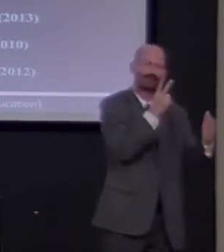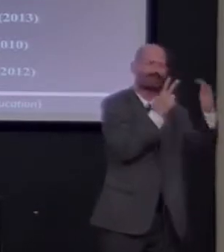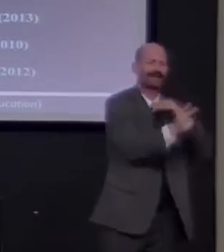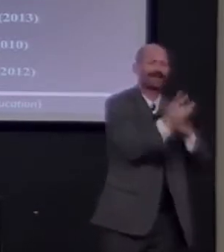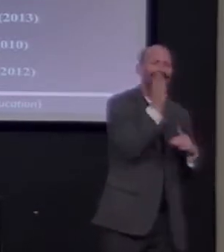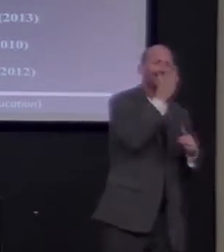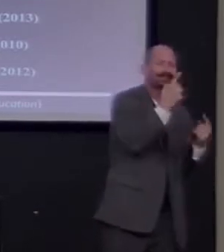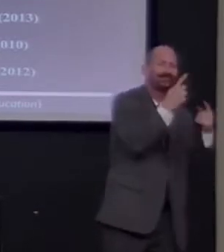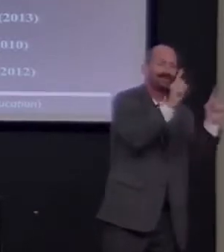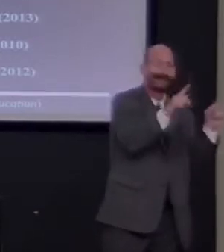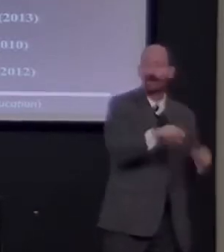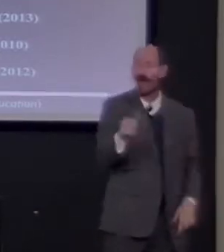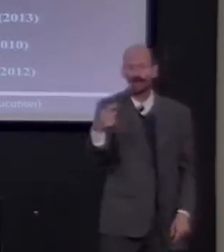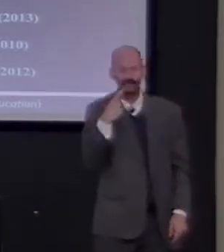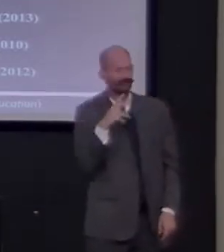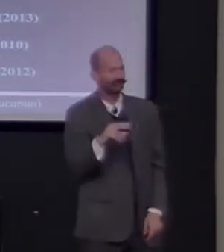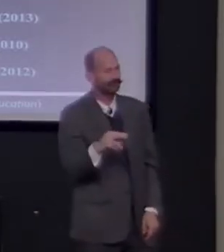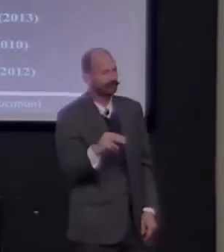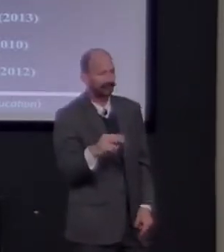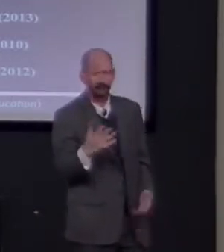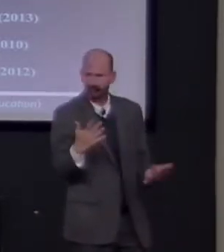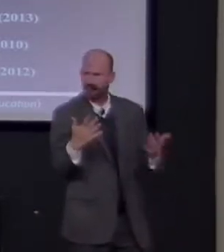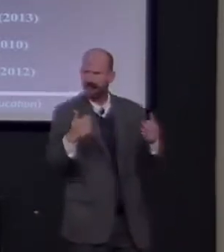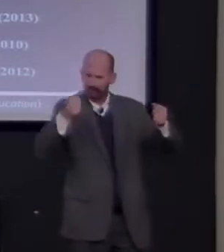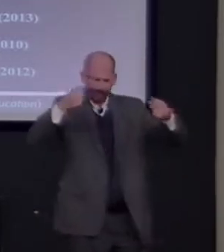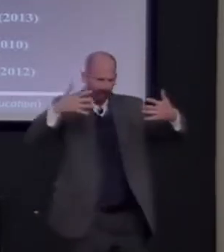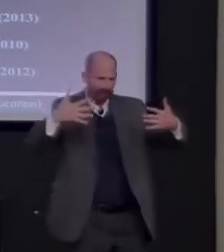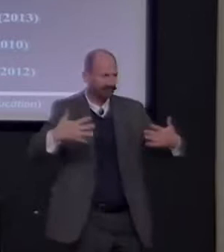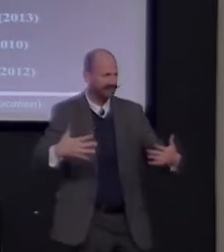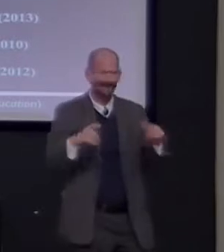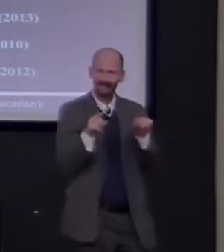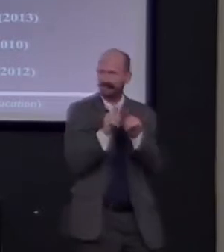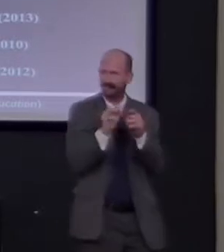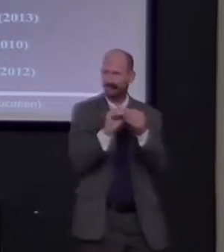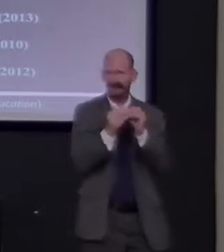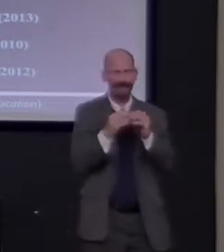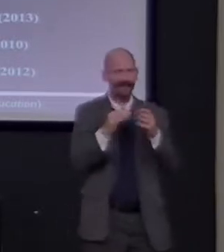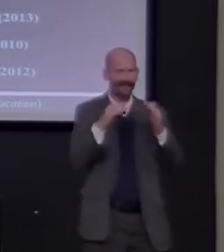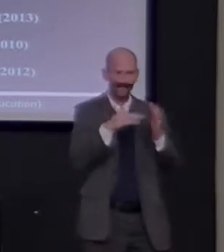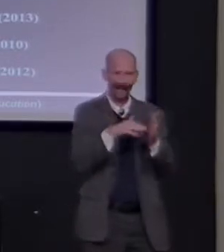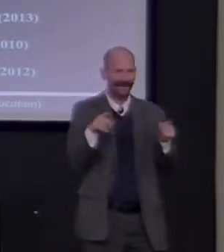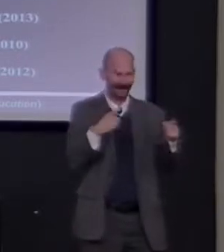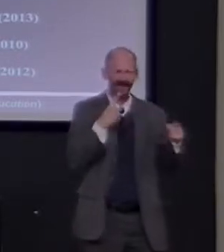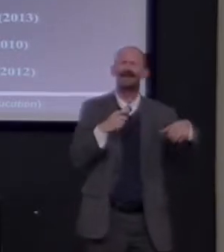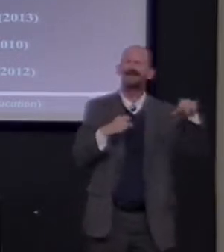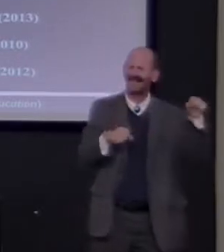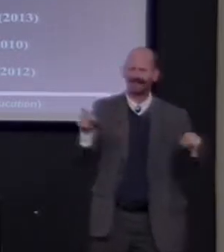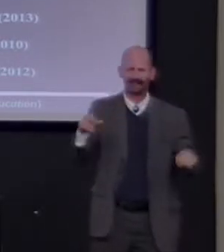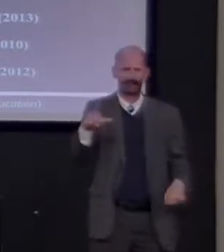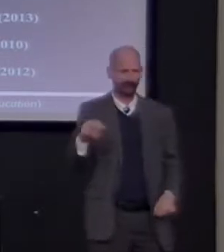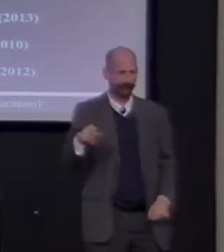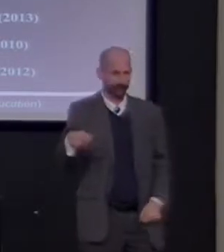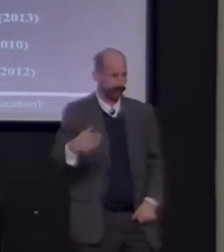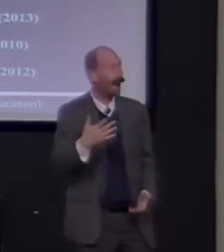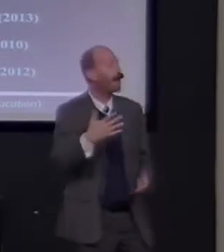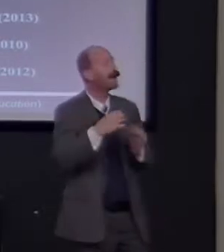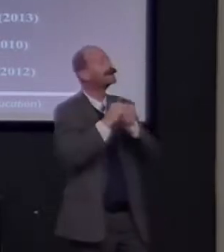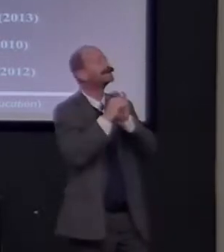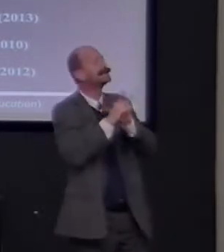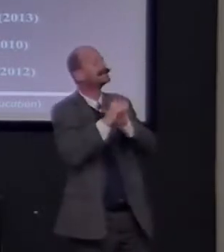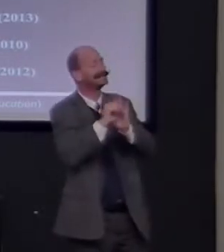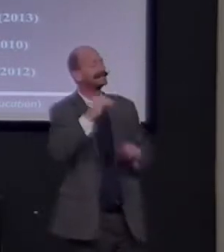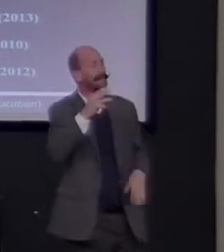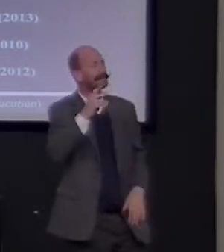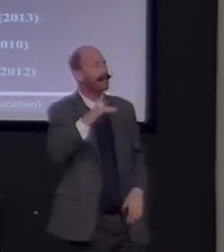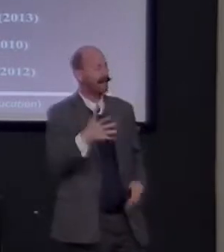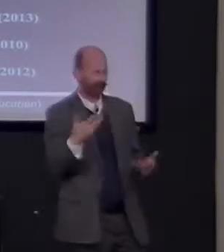individual differences in achievement. But there's equally many other studies that suggest once you account for symbolic skills, that's not the case. So